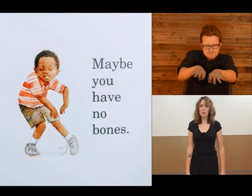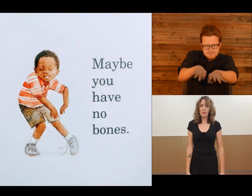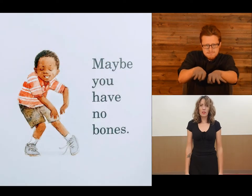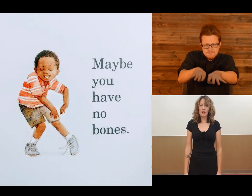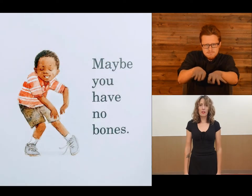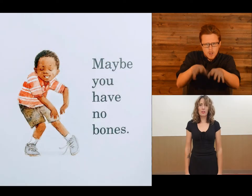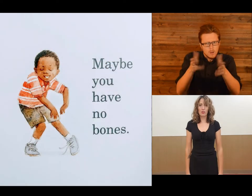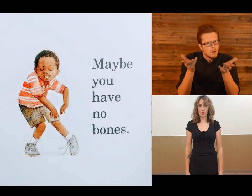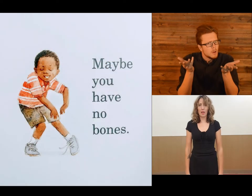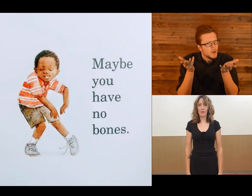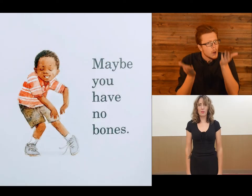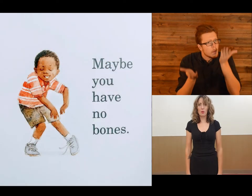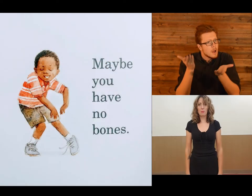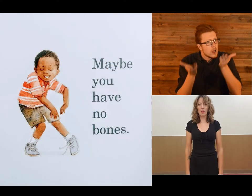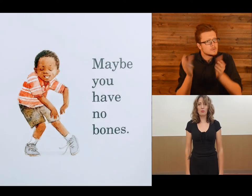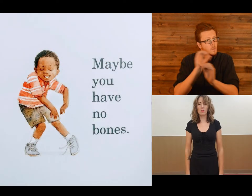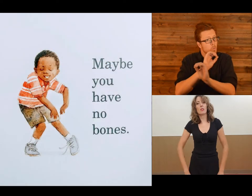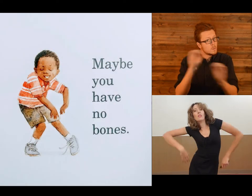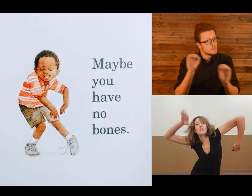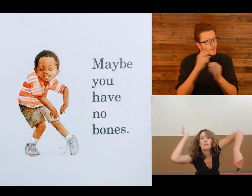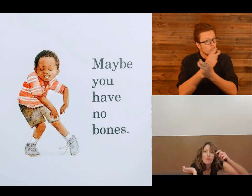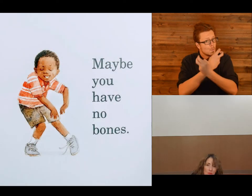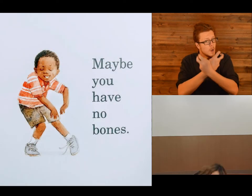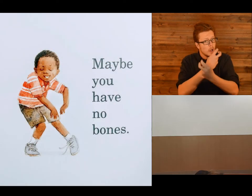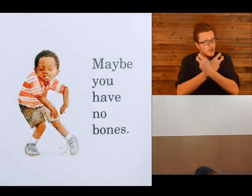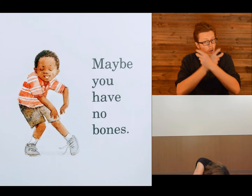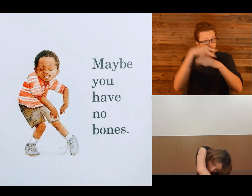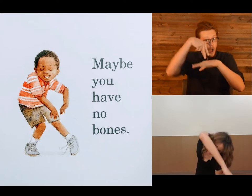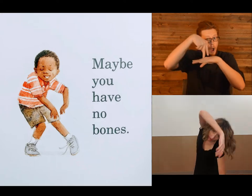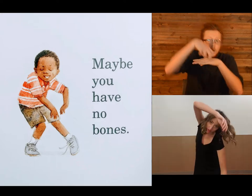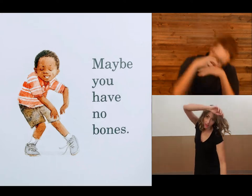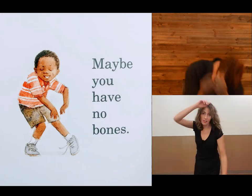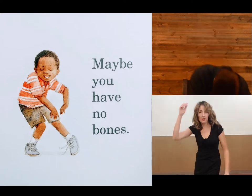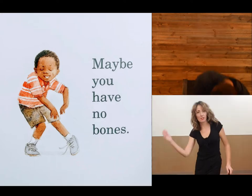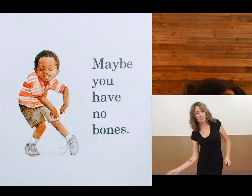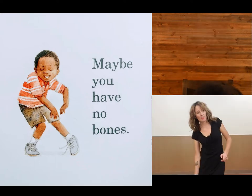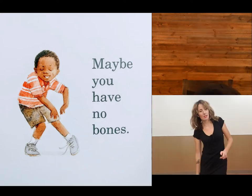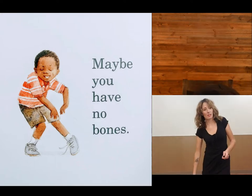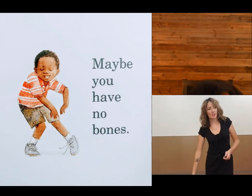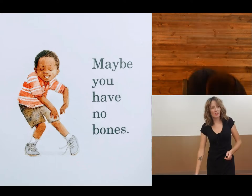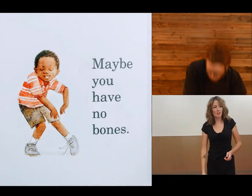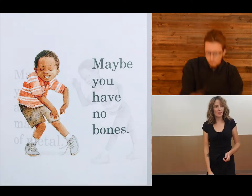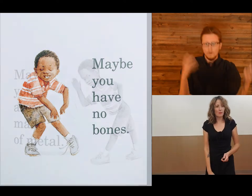Maybe move like you have no bones. Well, that's hard.